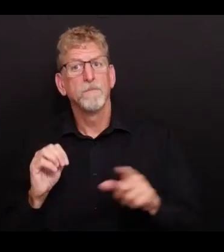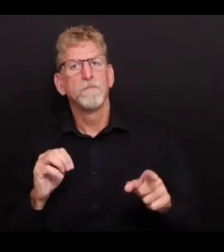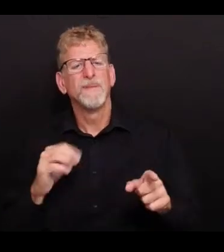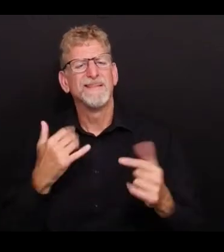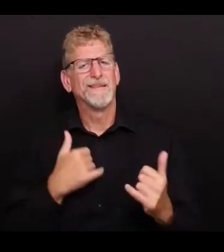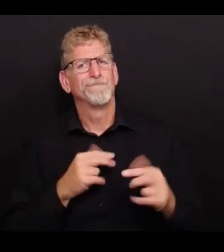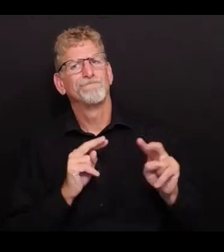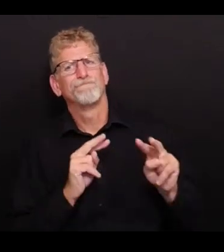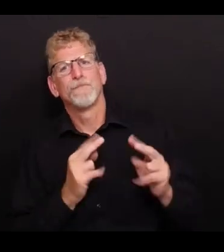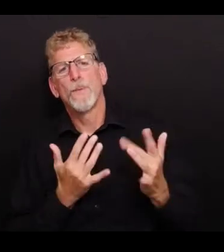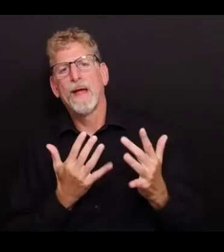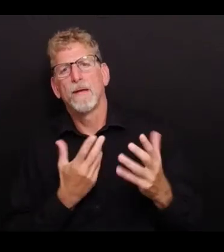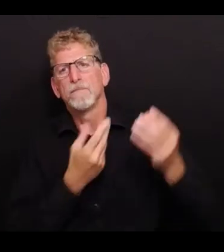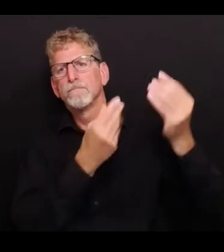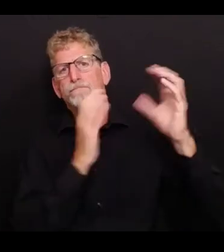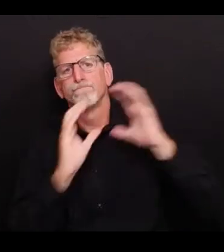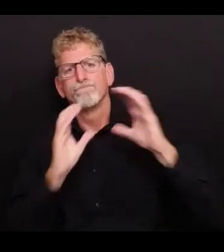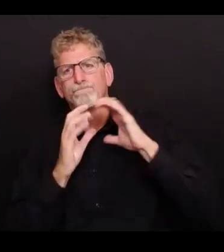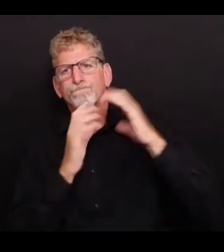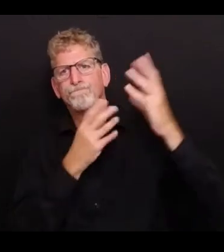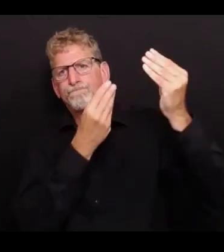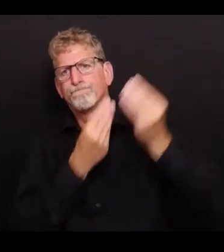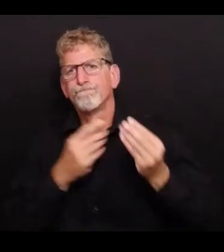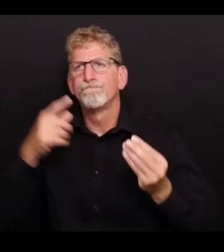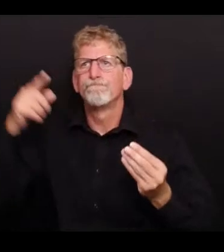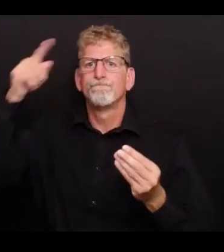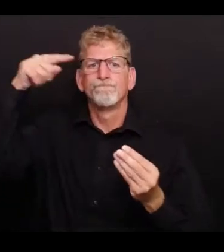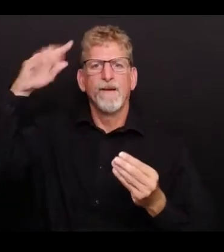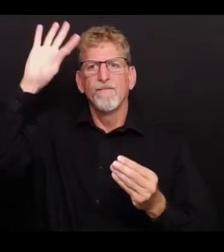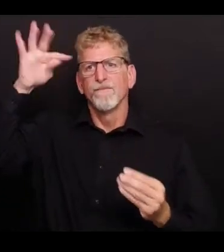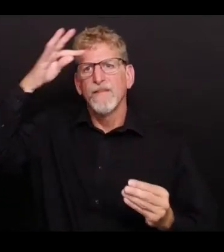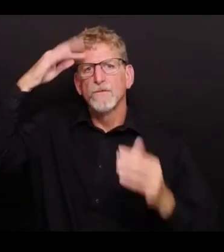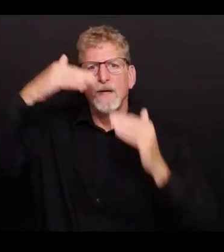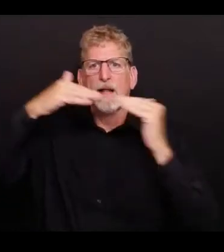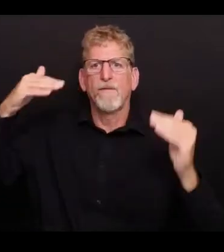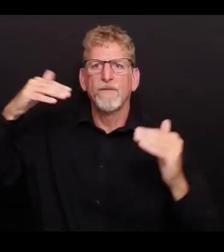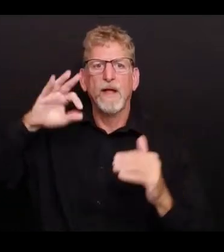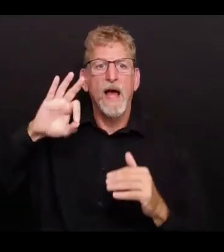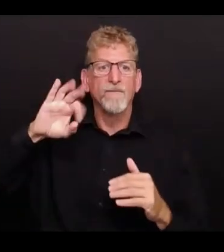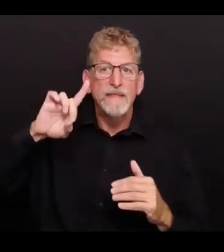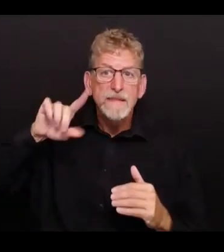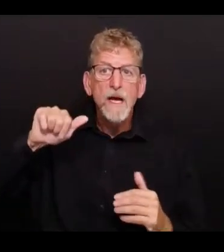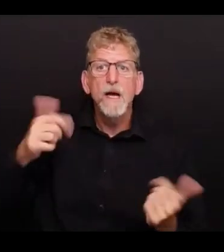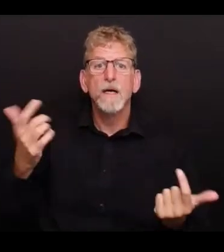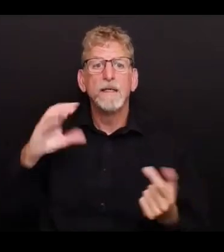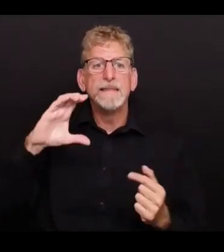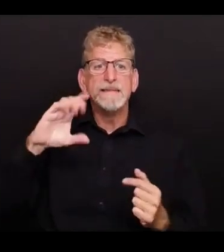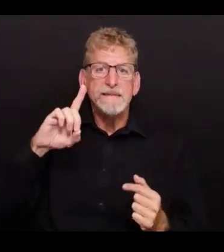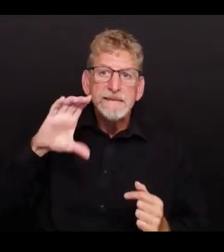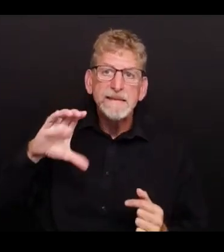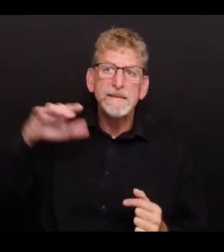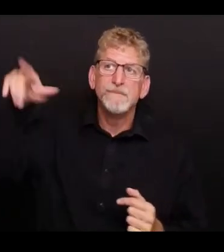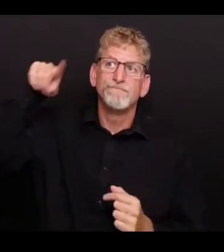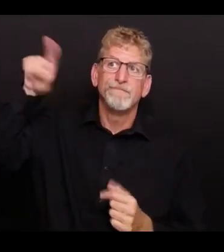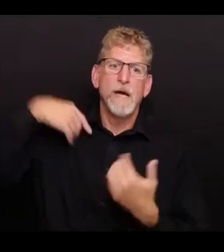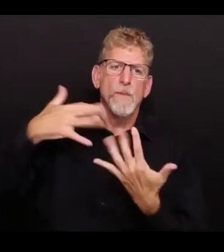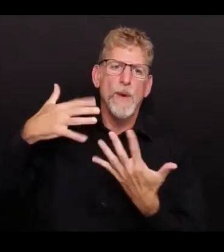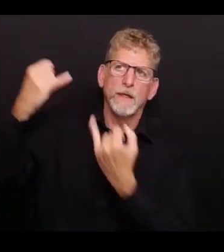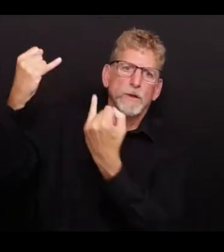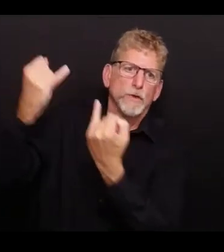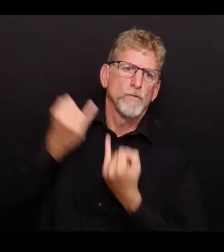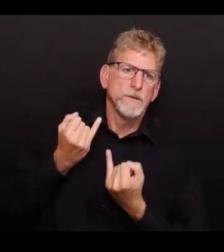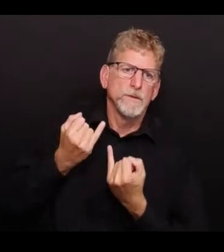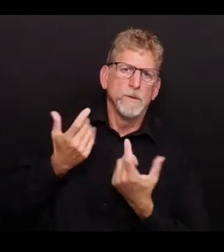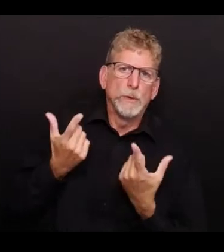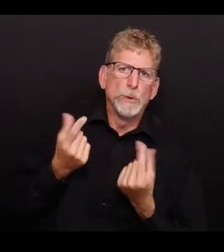the federal level, from both the FDA and the CDC. It has been reported widely,